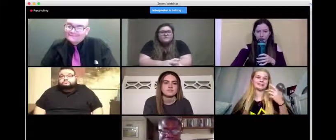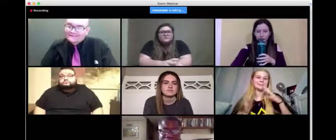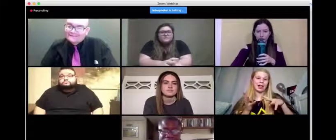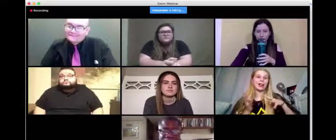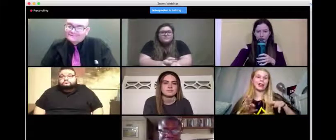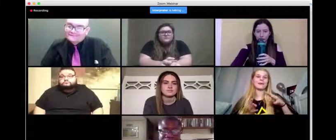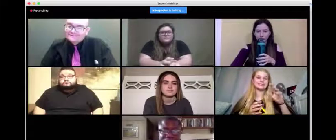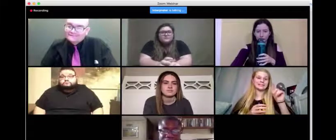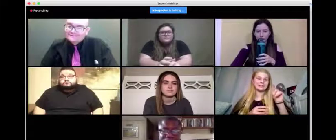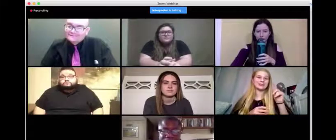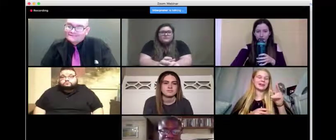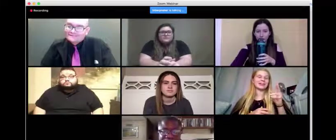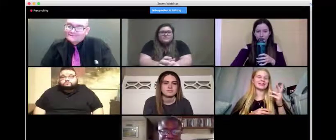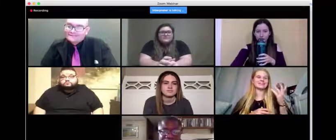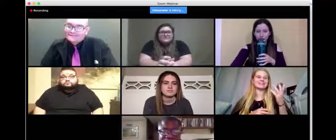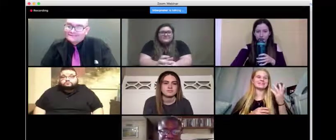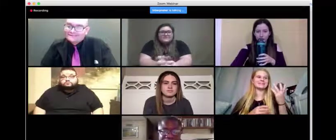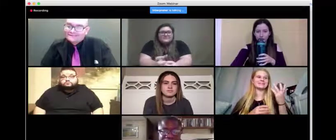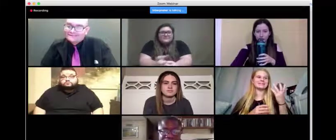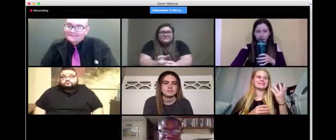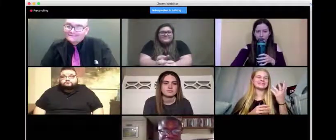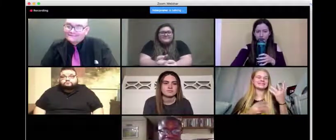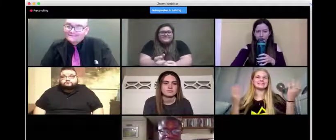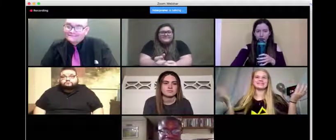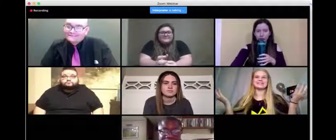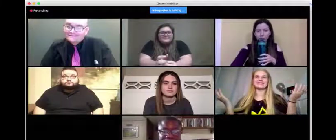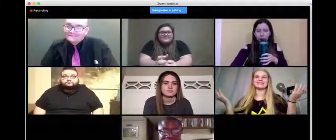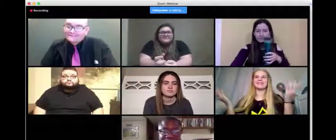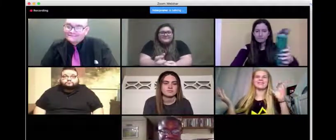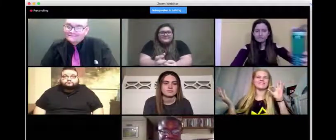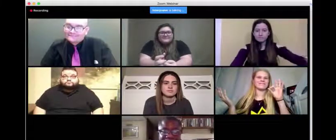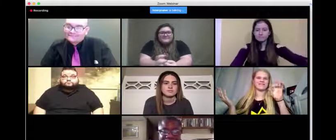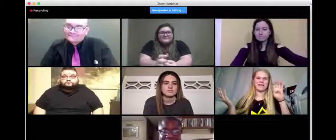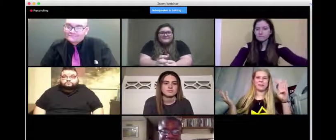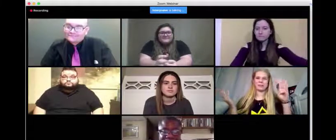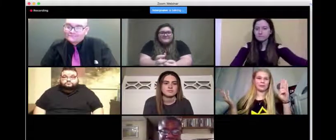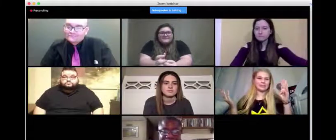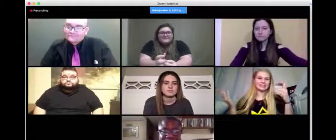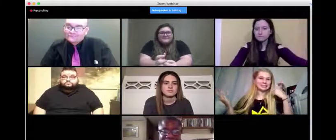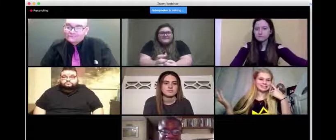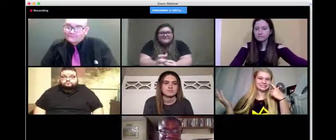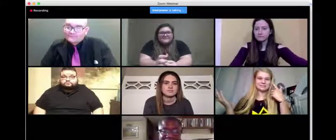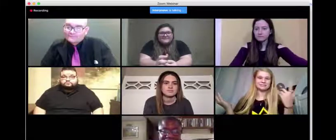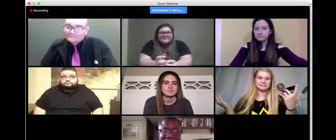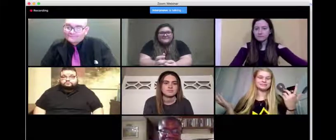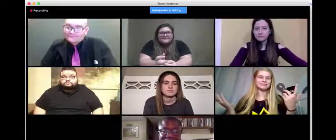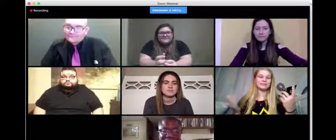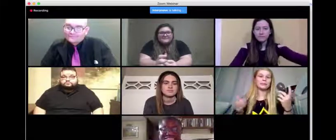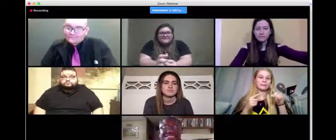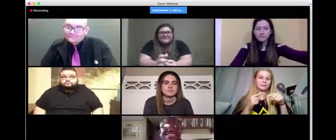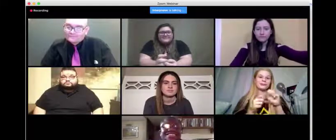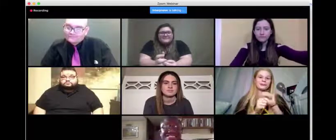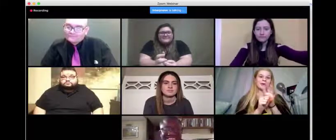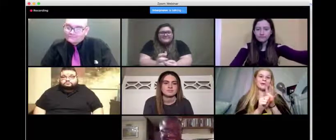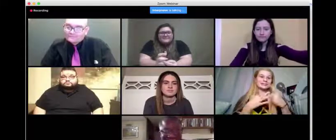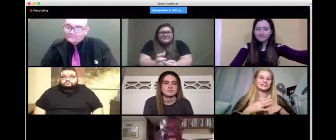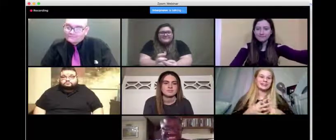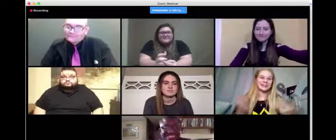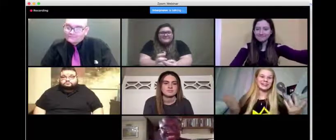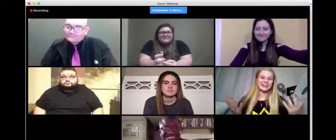I guess in February, I think, when COVID kind of started. So I noticed I just started watching